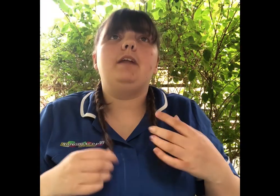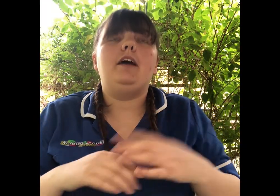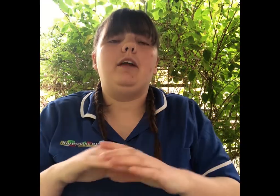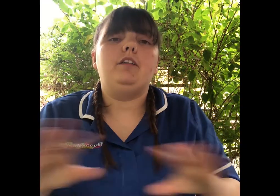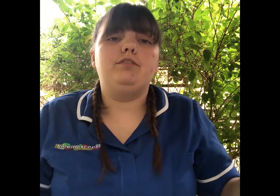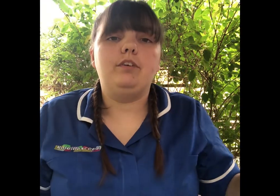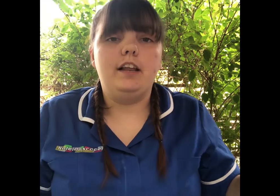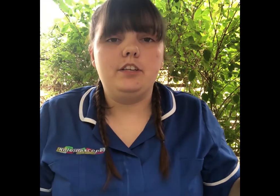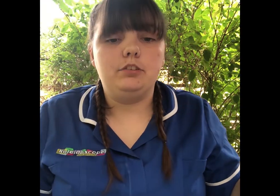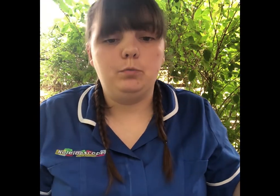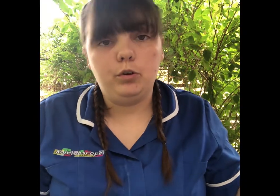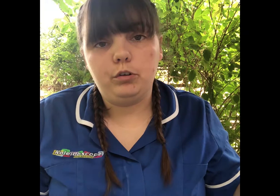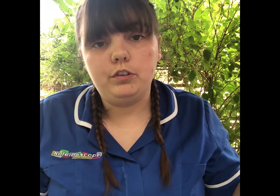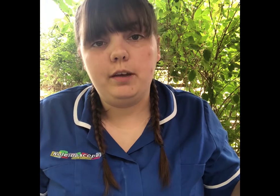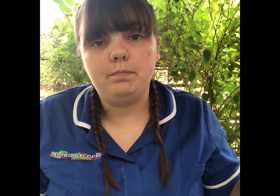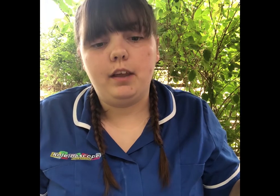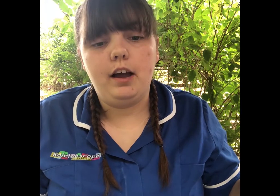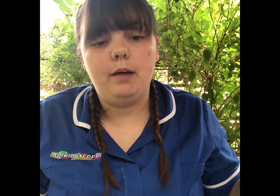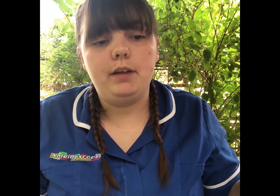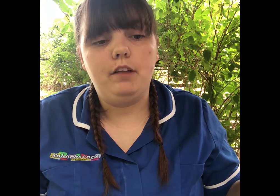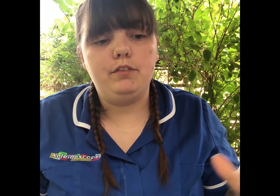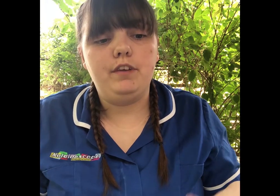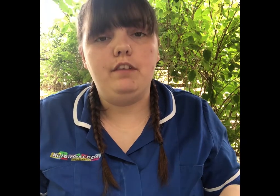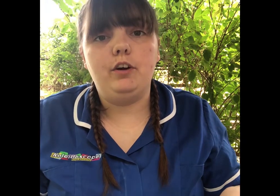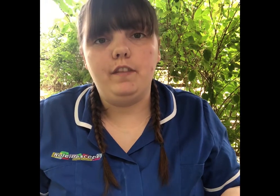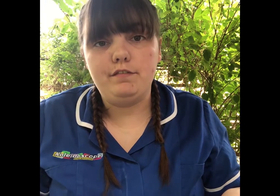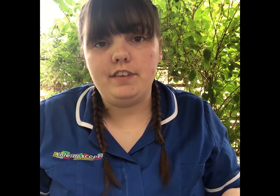it all out on the floor and let the children walk across it. They love the feel of it on their feet.